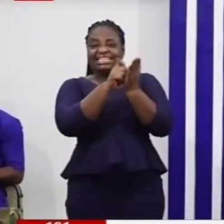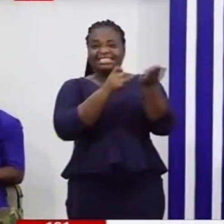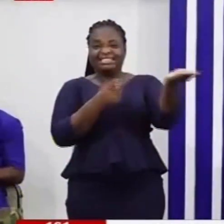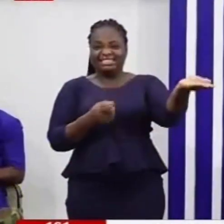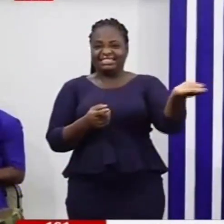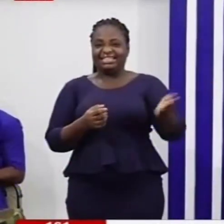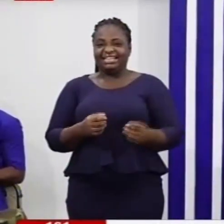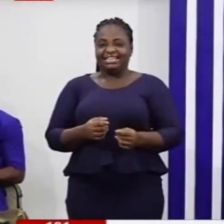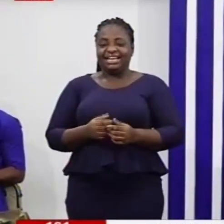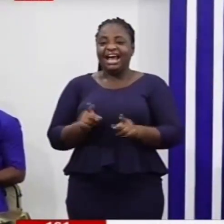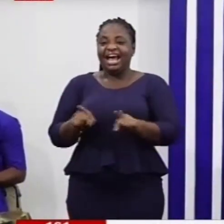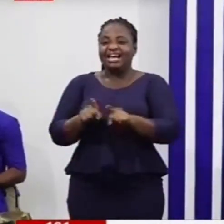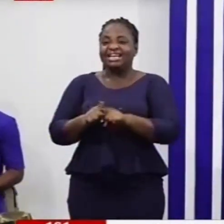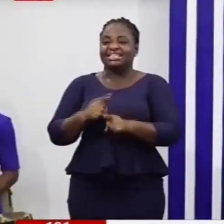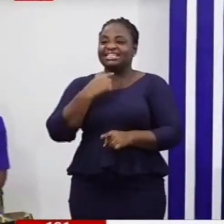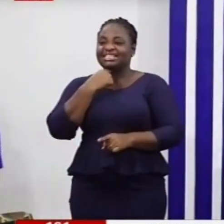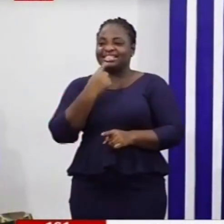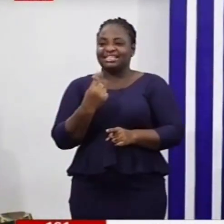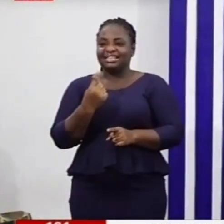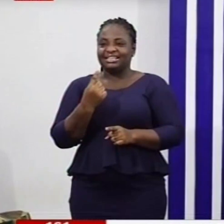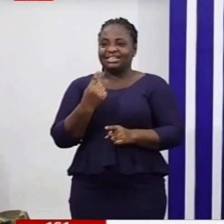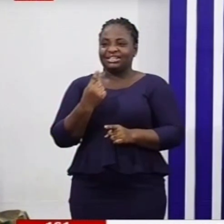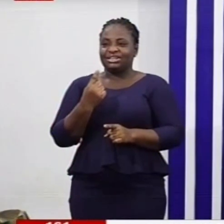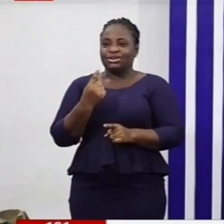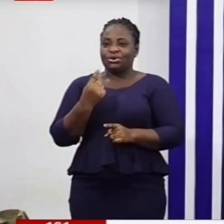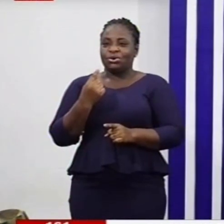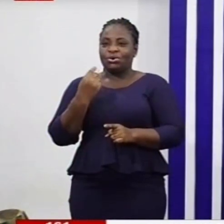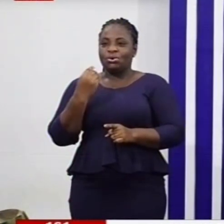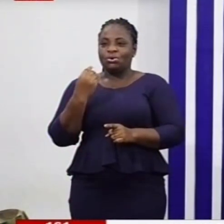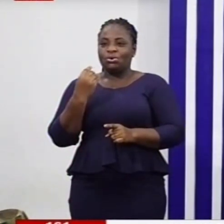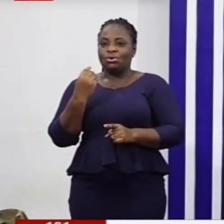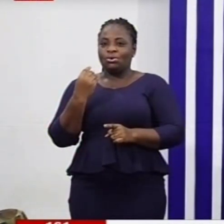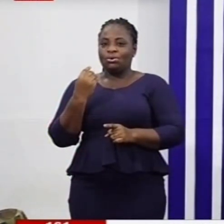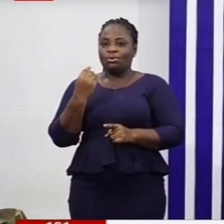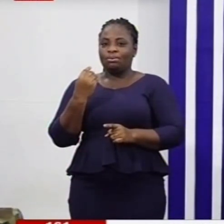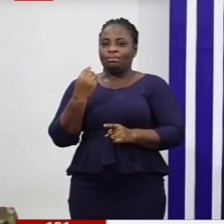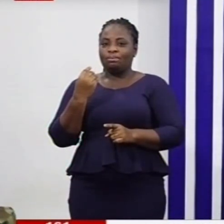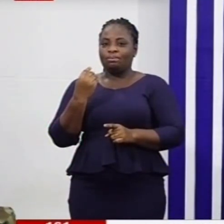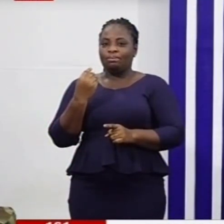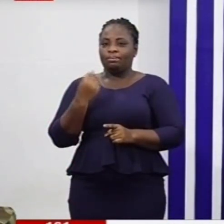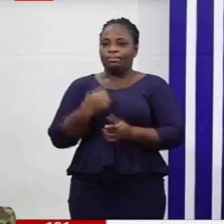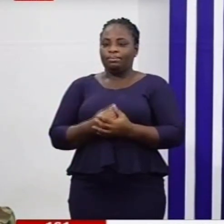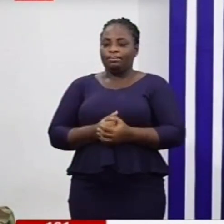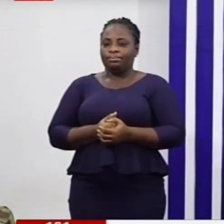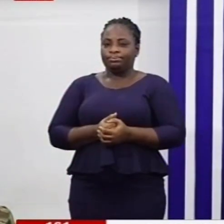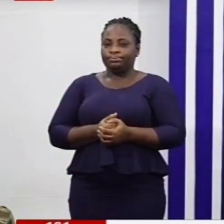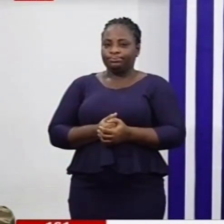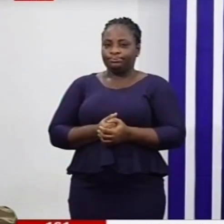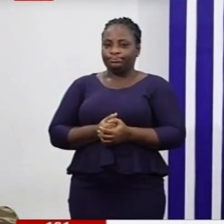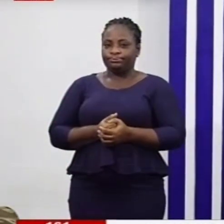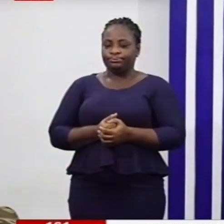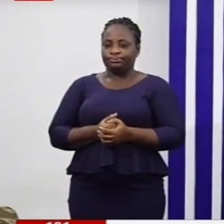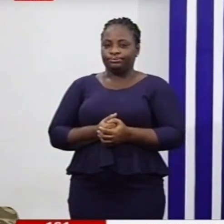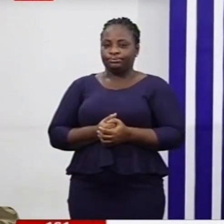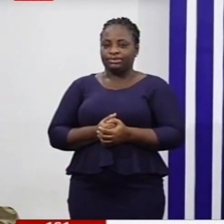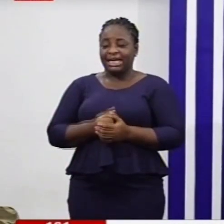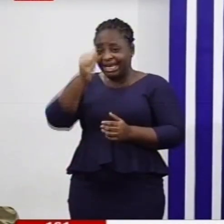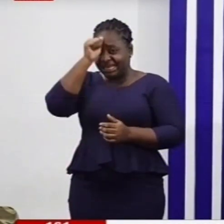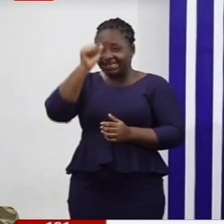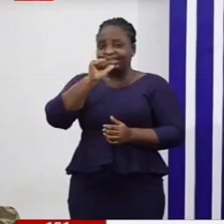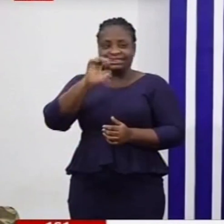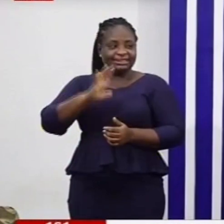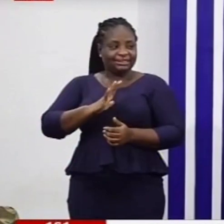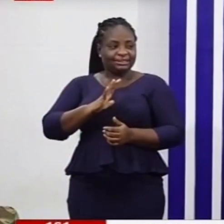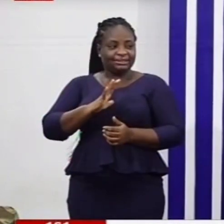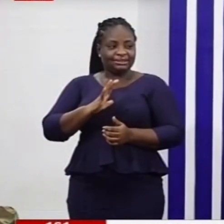Because as the President mentioned, the homeless and the vulnerable are a key cohort that we need to also respond to. Ladies and gentlemen, we